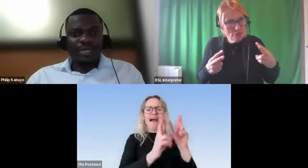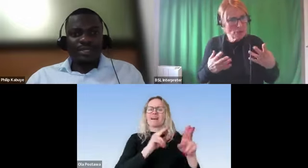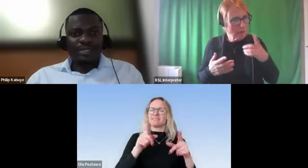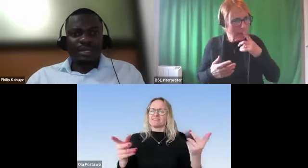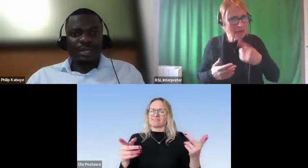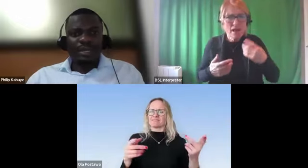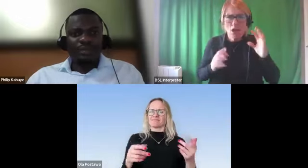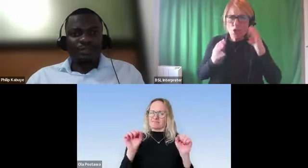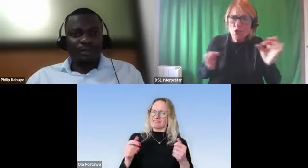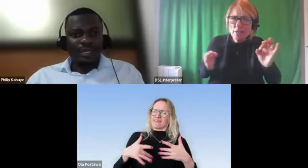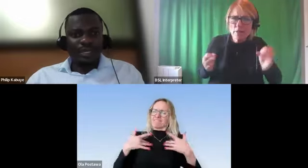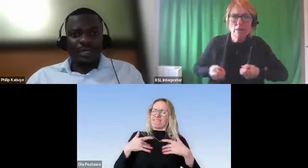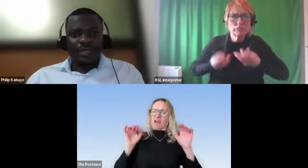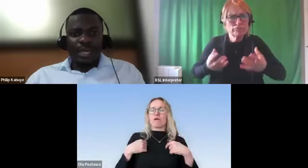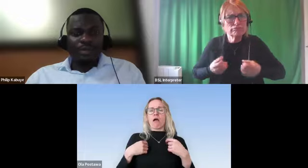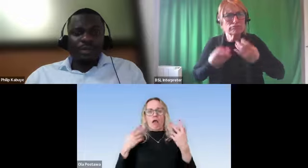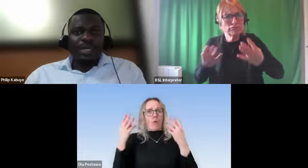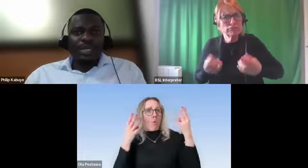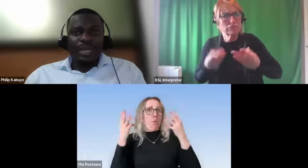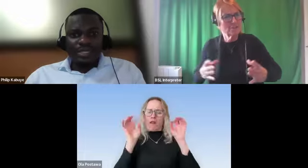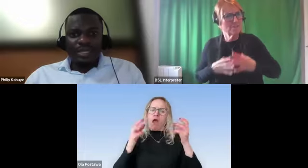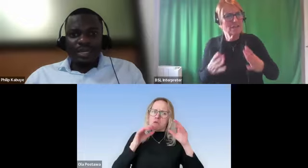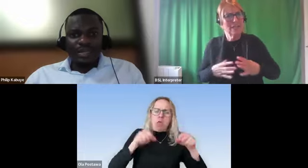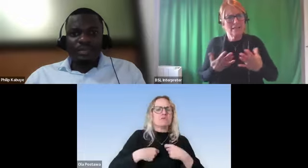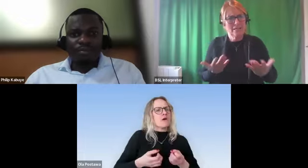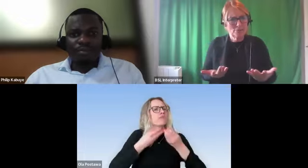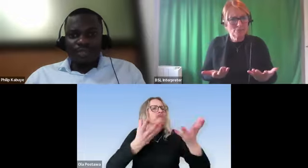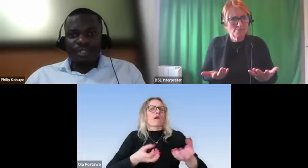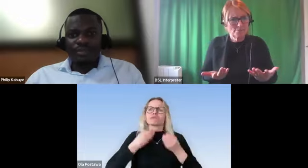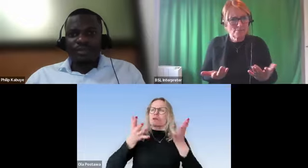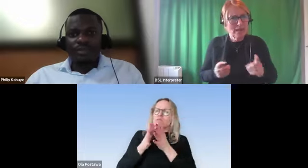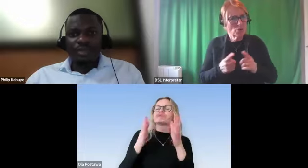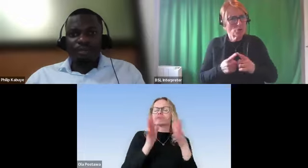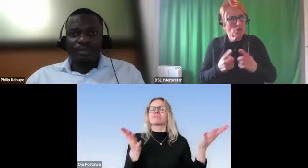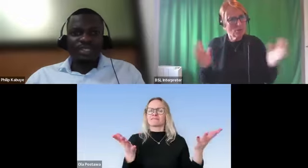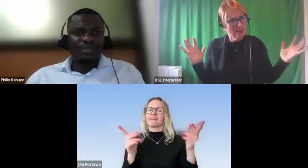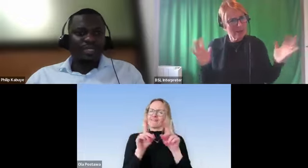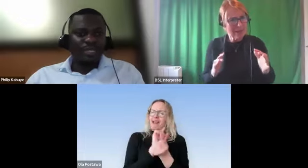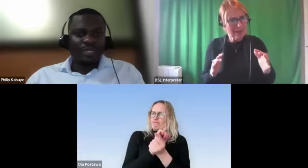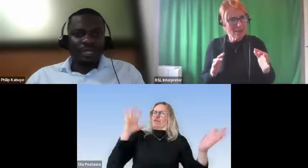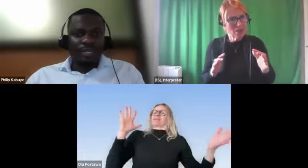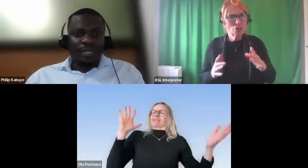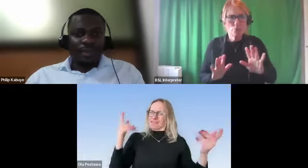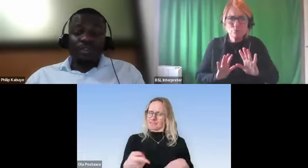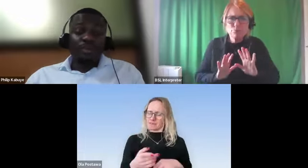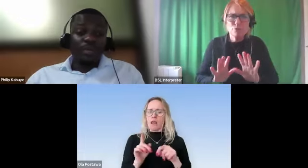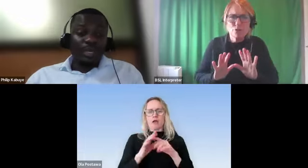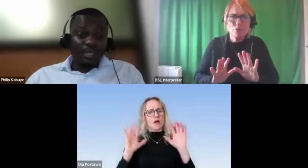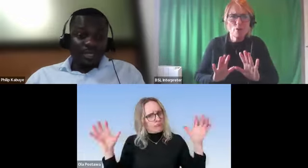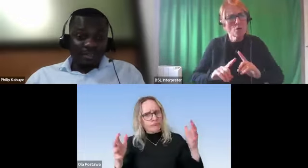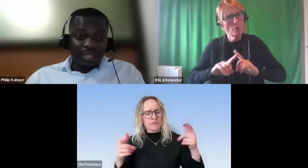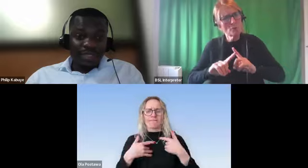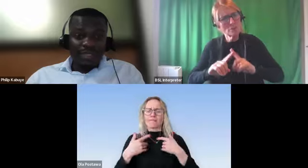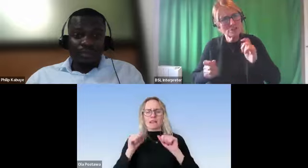our concerns freely, and where we can gather to push for positive change, but also